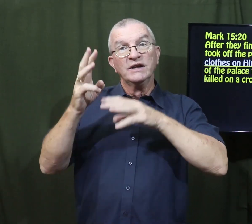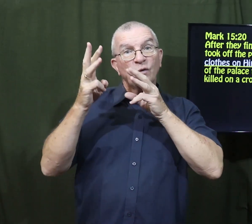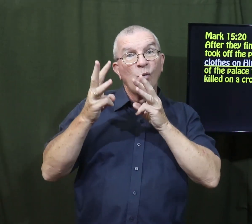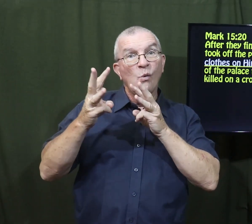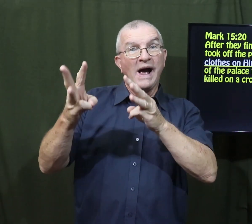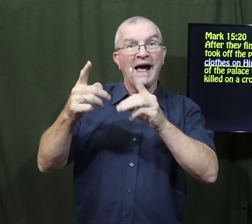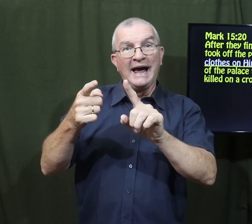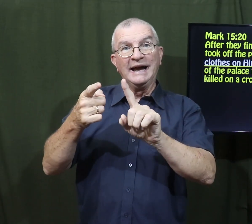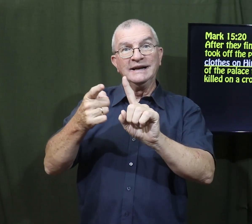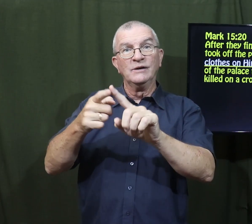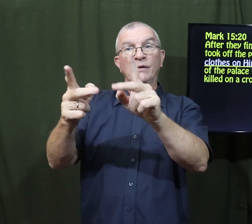So that's the story.